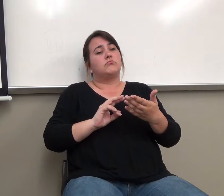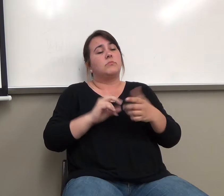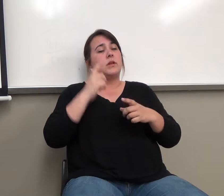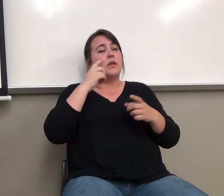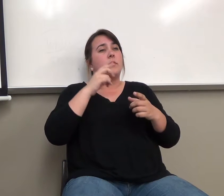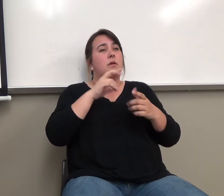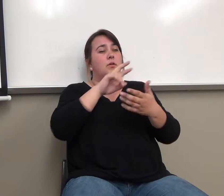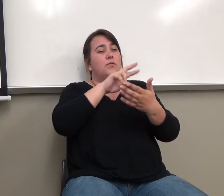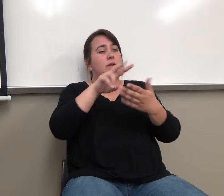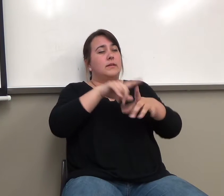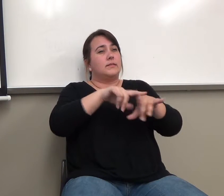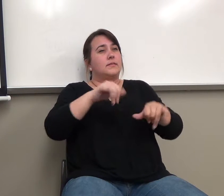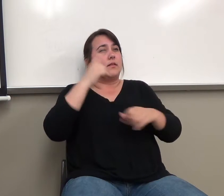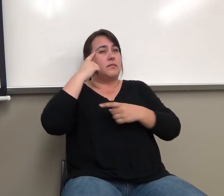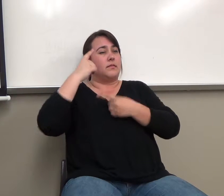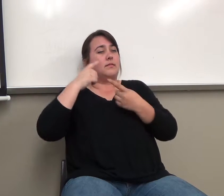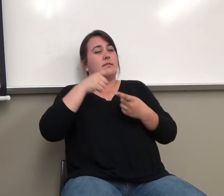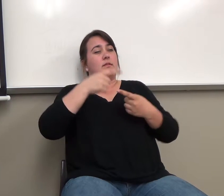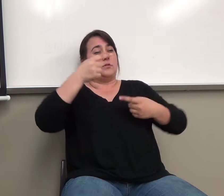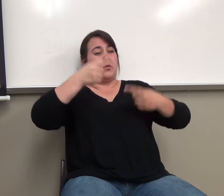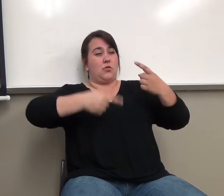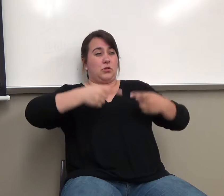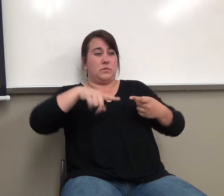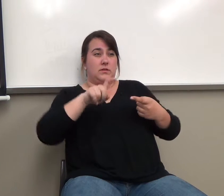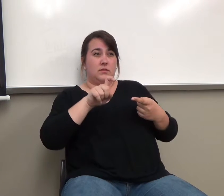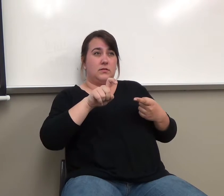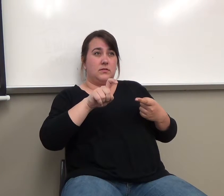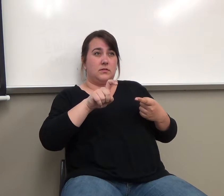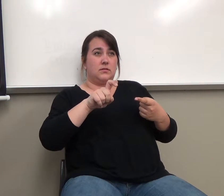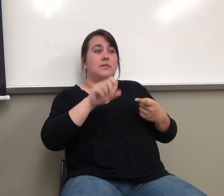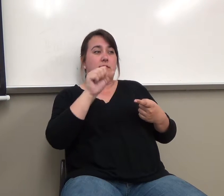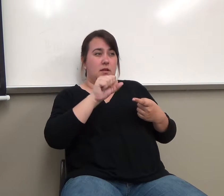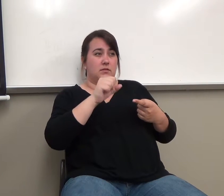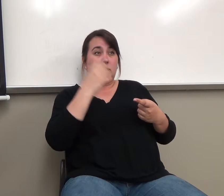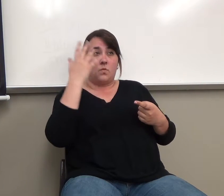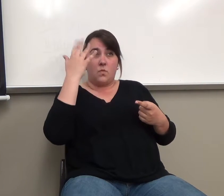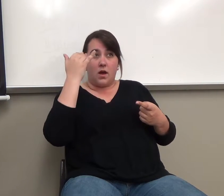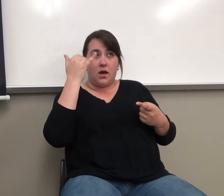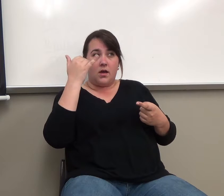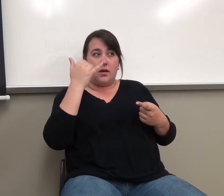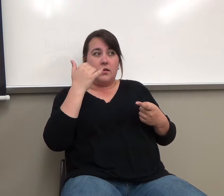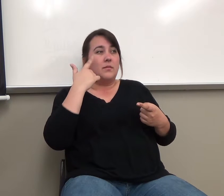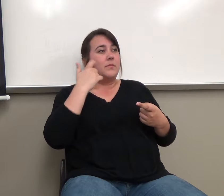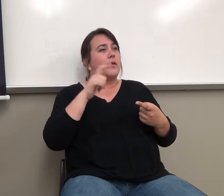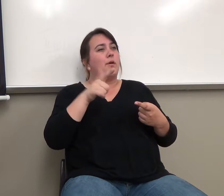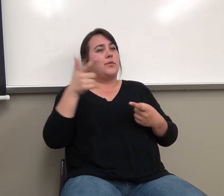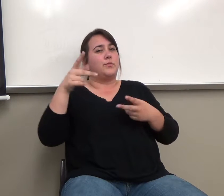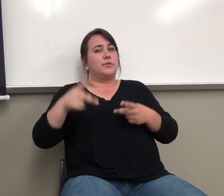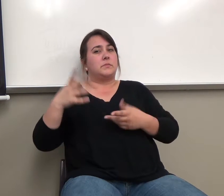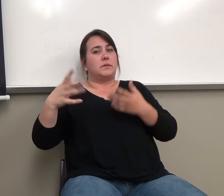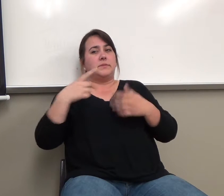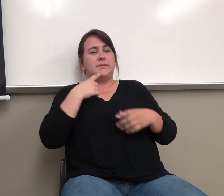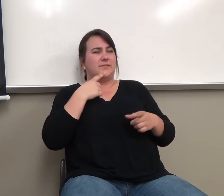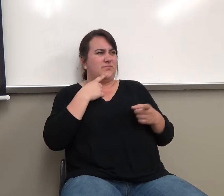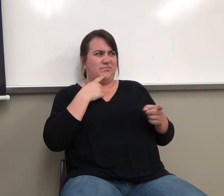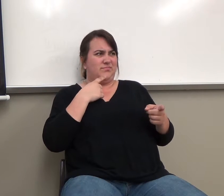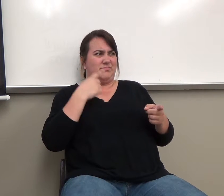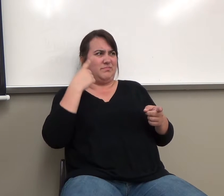ourselves, is this argumentative? Yes, because someone might say, no, I don't think it's